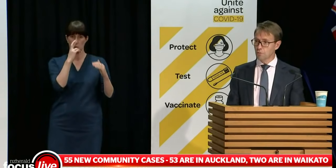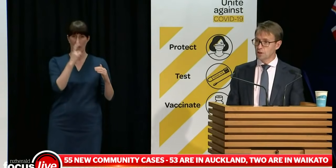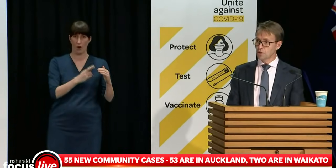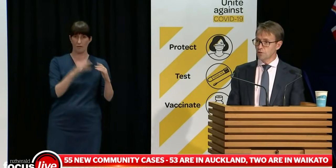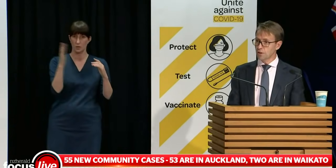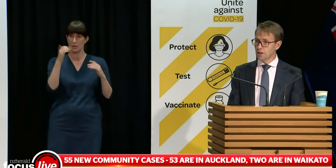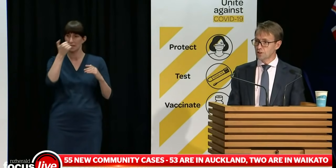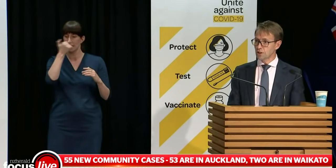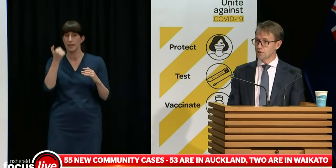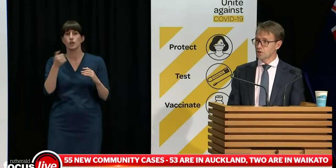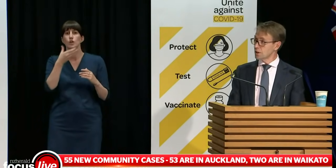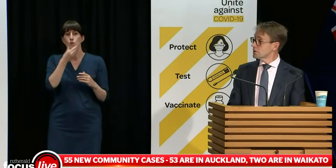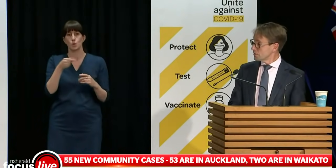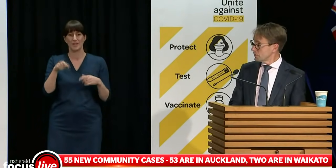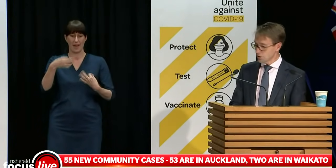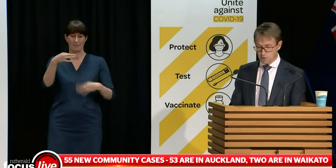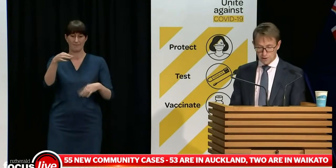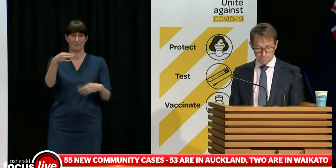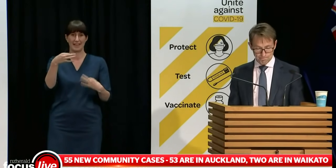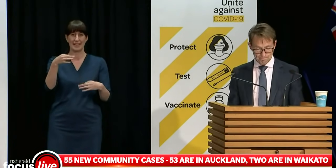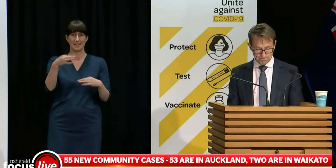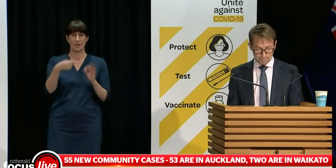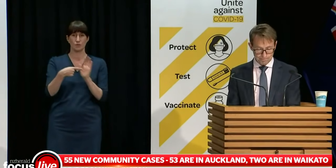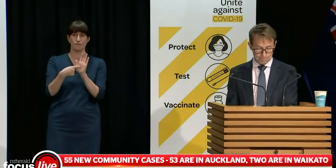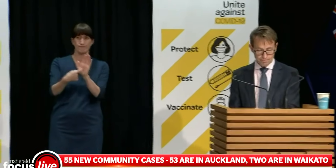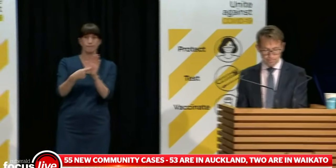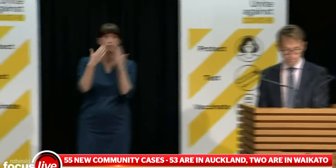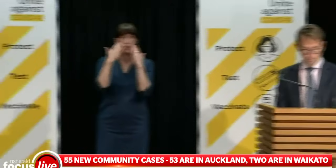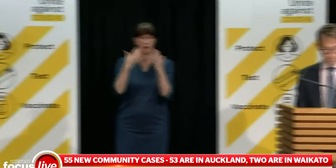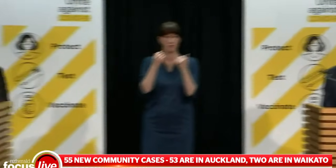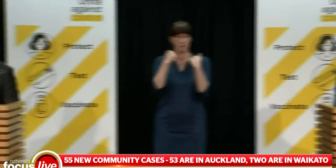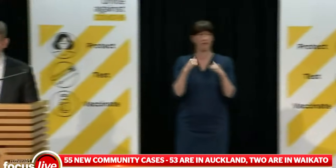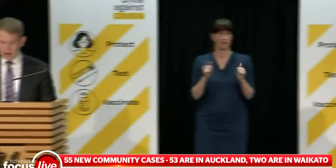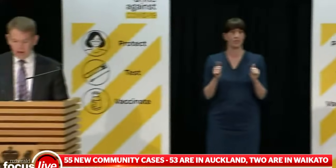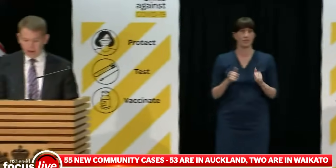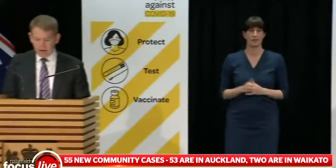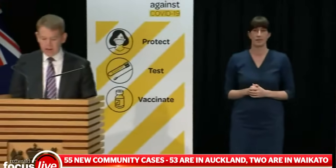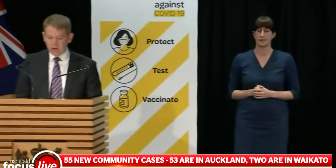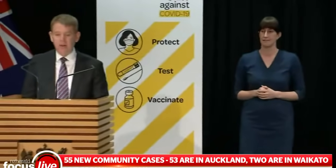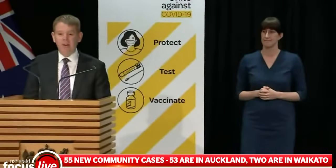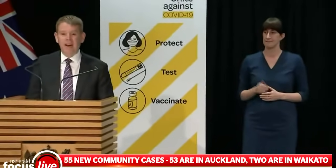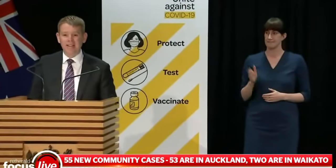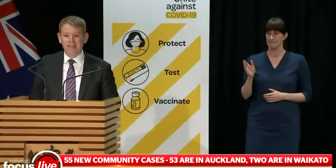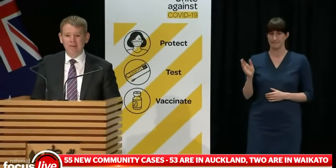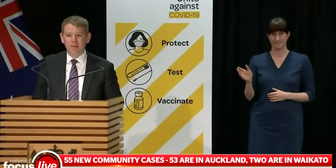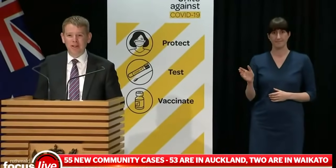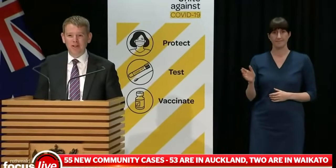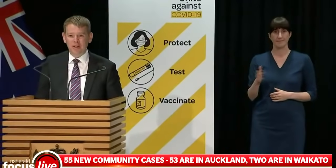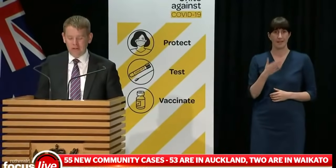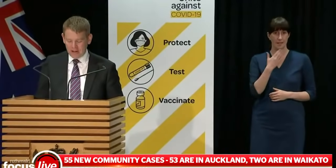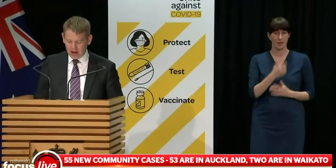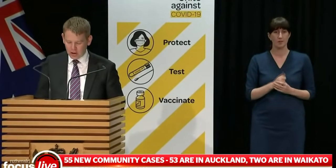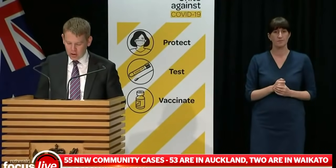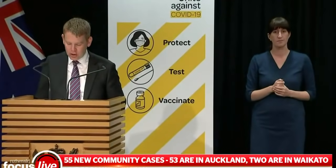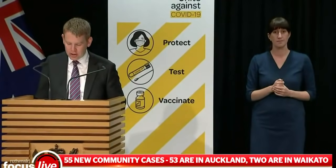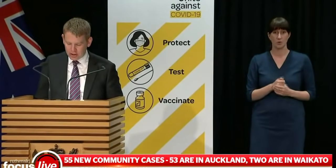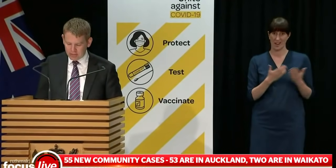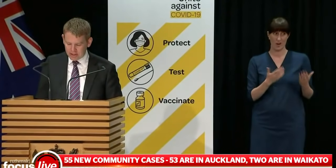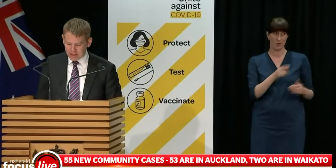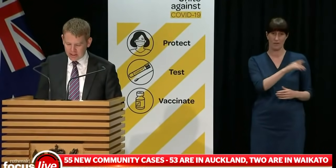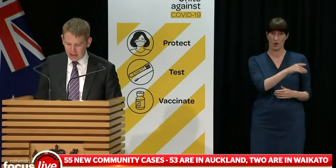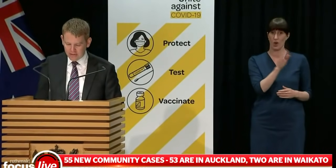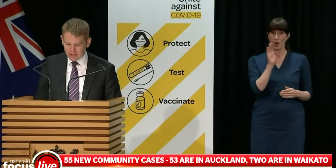get confirmation of their vaccination status. Thanks, Minister. Thank you, Dr. Bloomfield. Based on the latest information that you've now